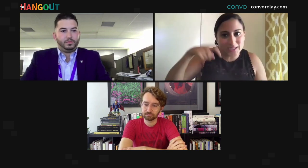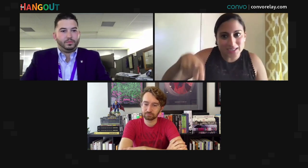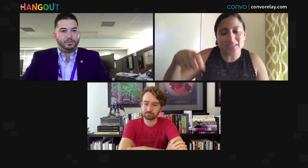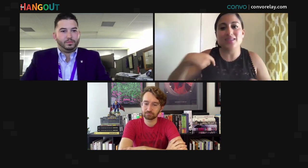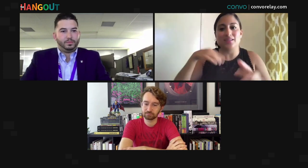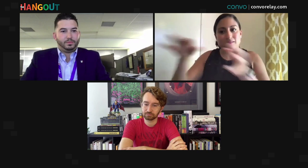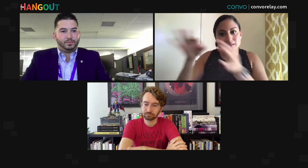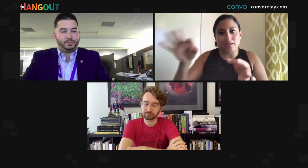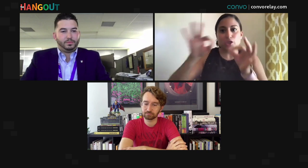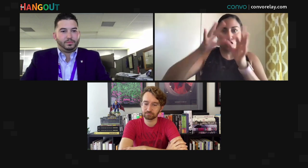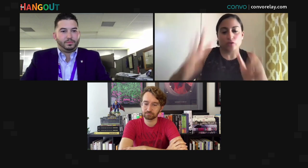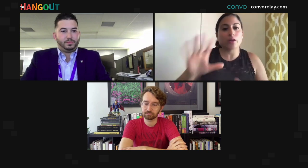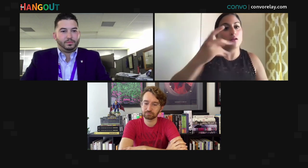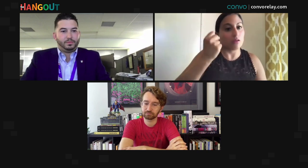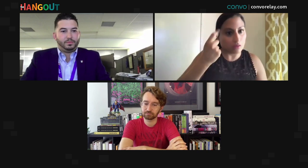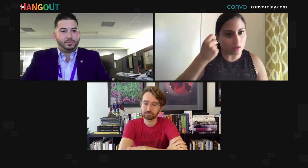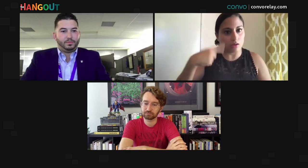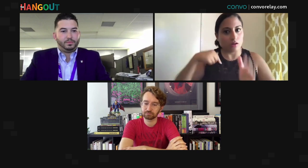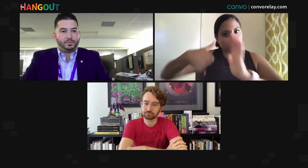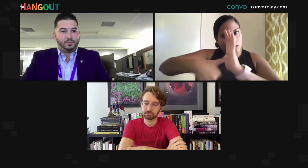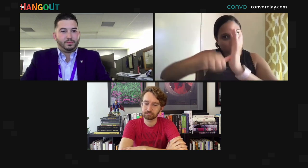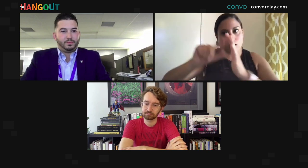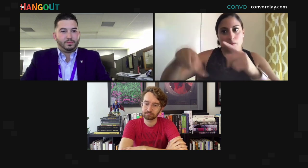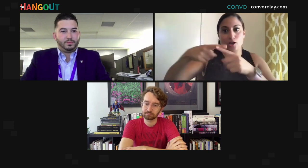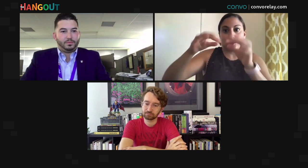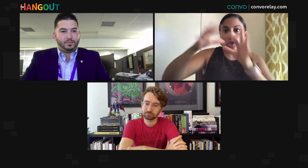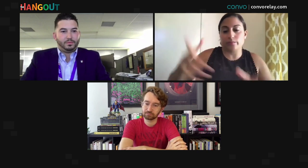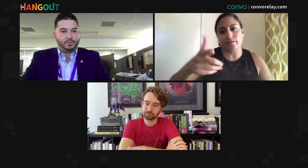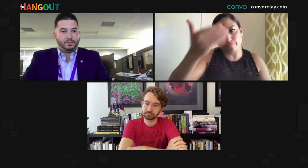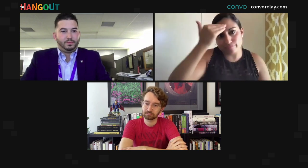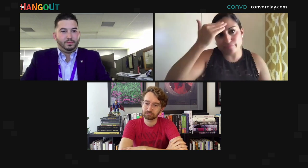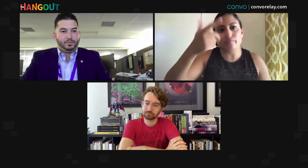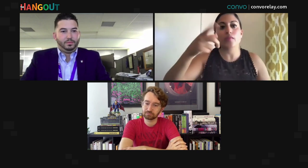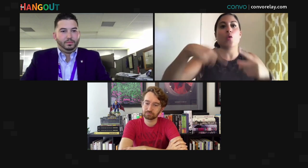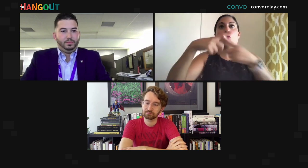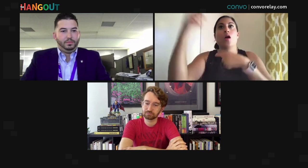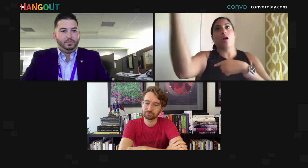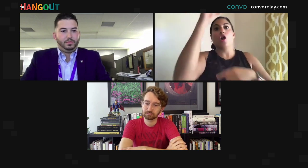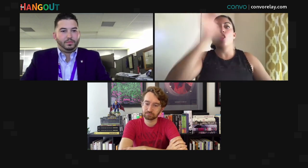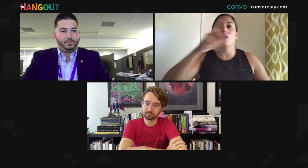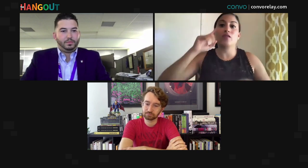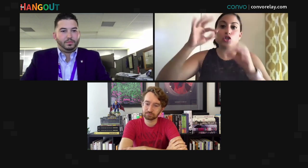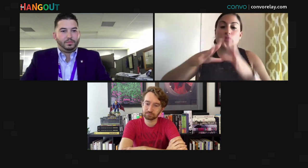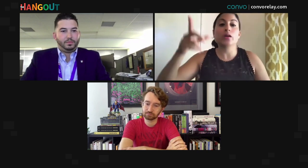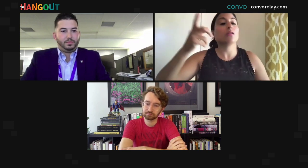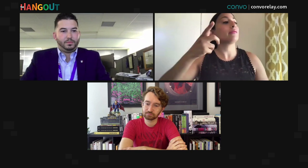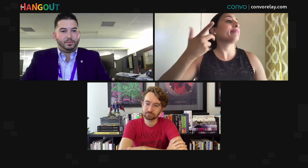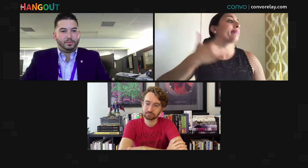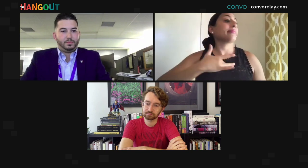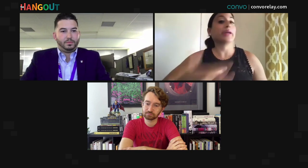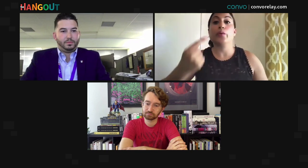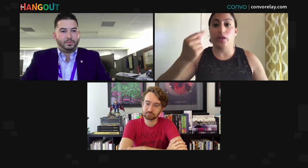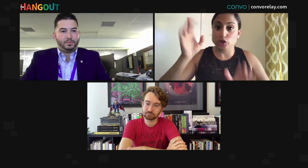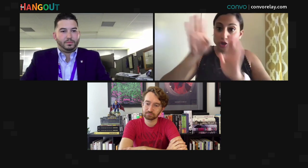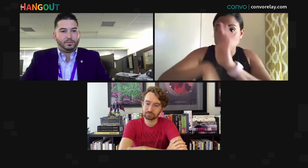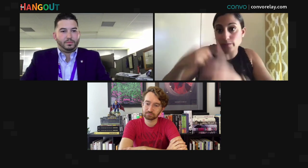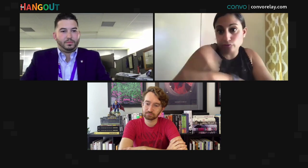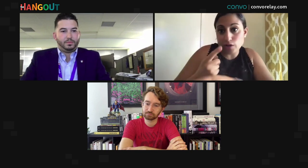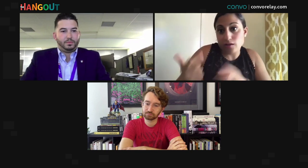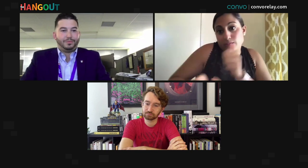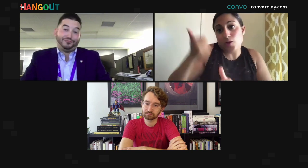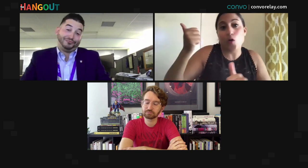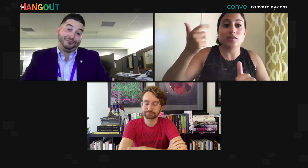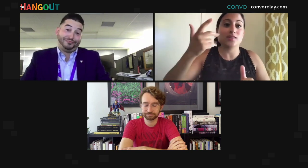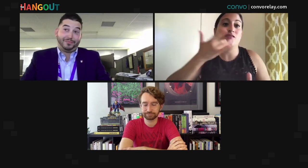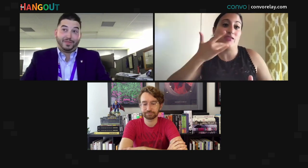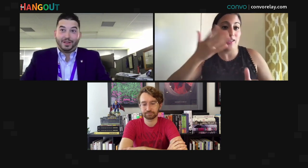to do the work. So for meetings, I just advocated for my needs. I impressed upon the need for